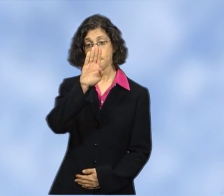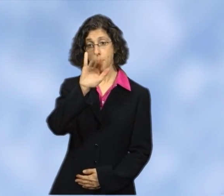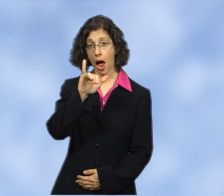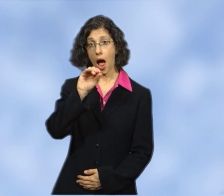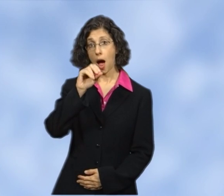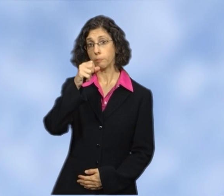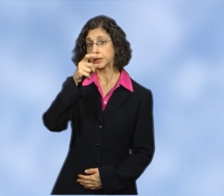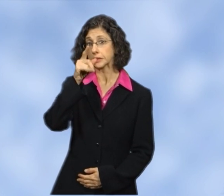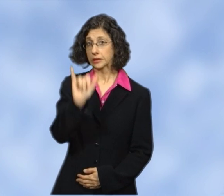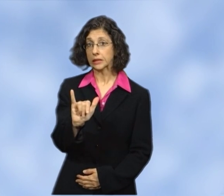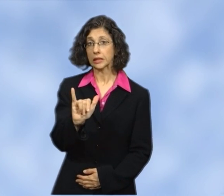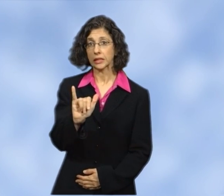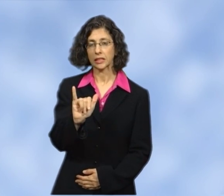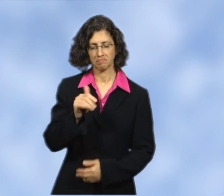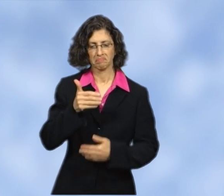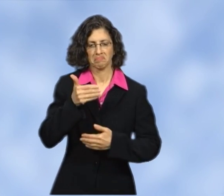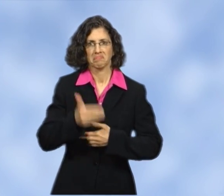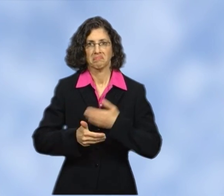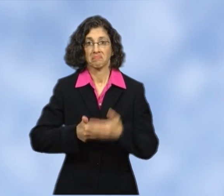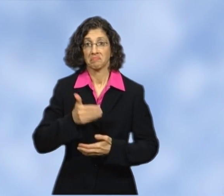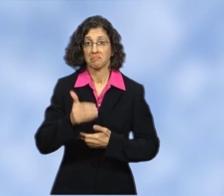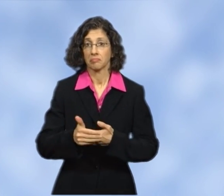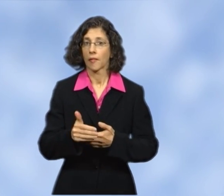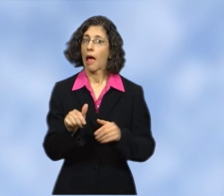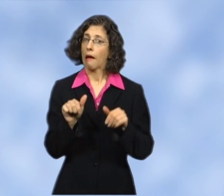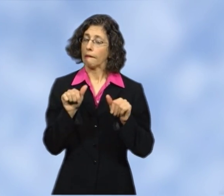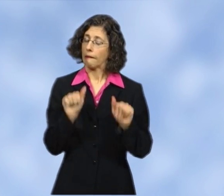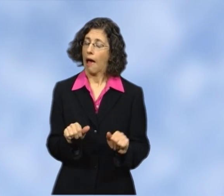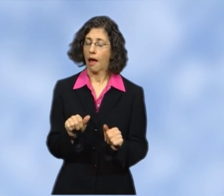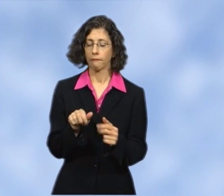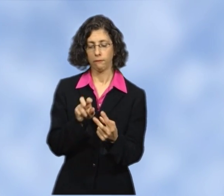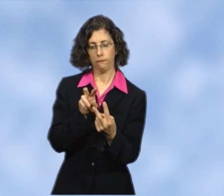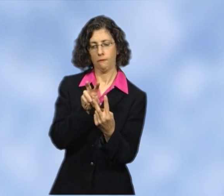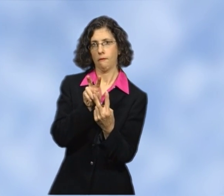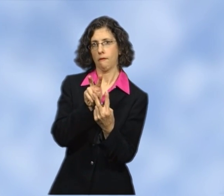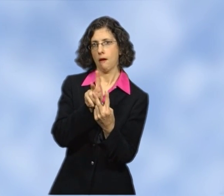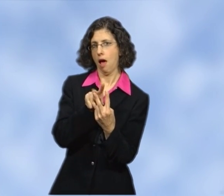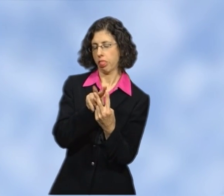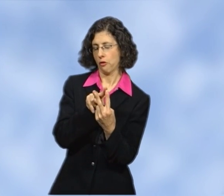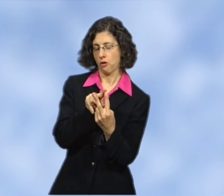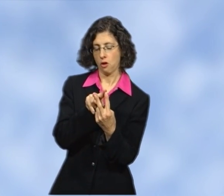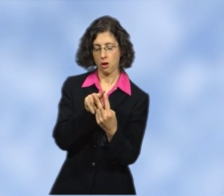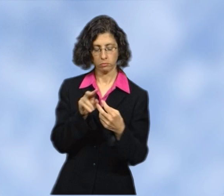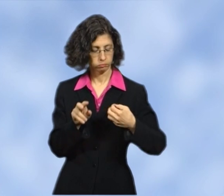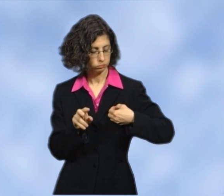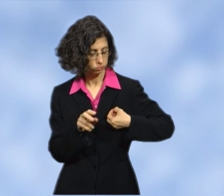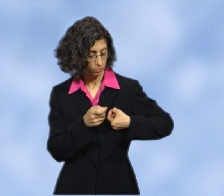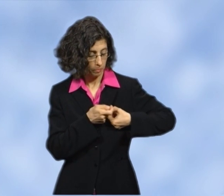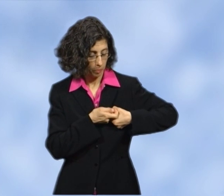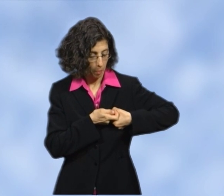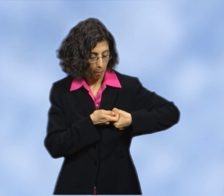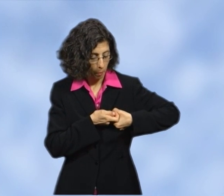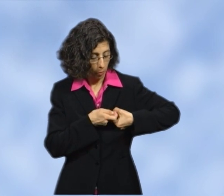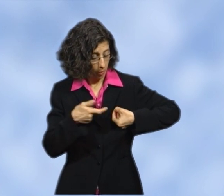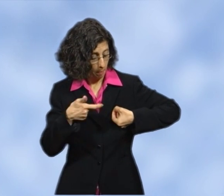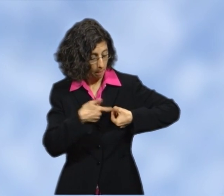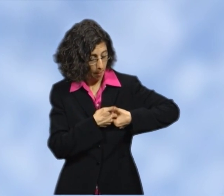A biopsy can be done with either a needle